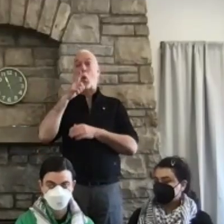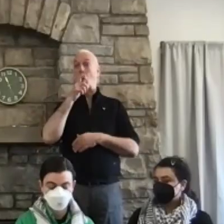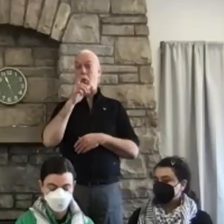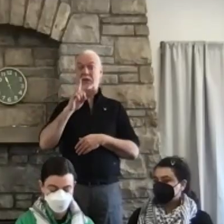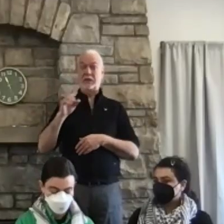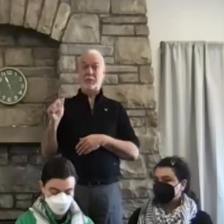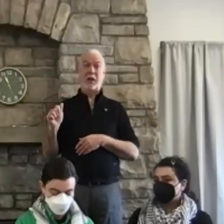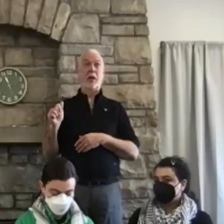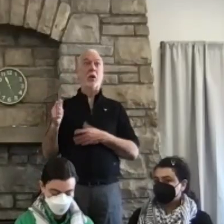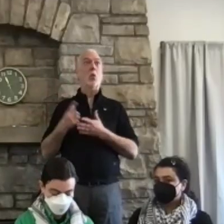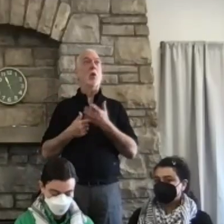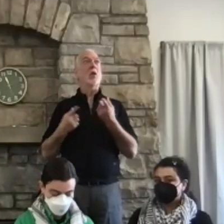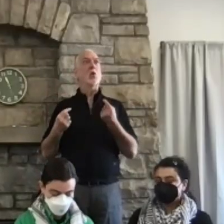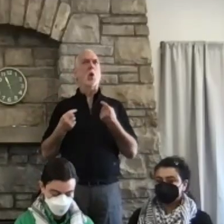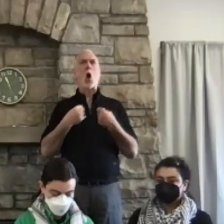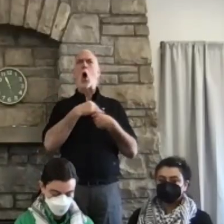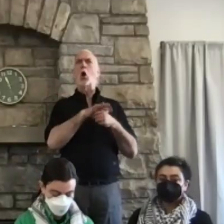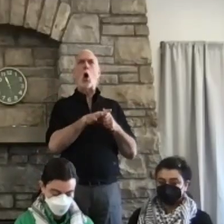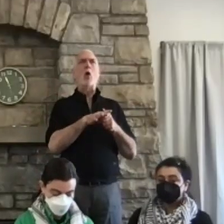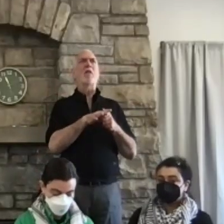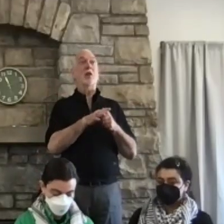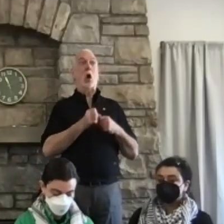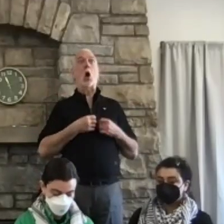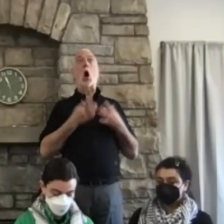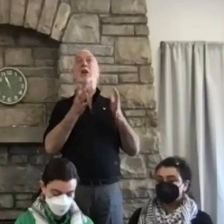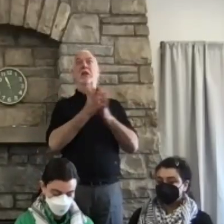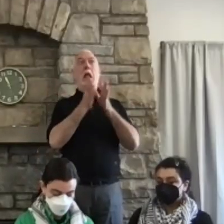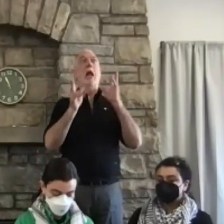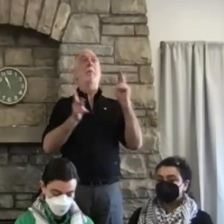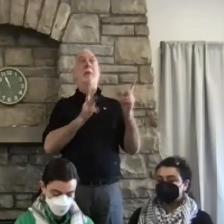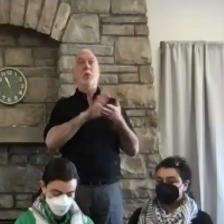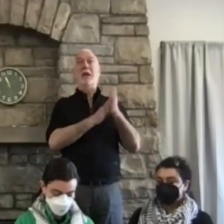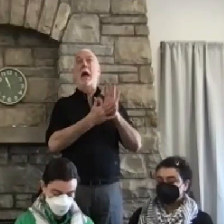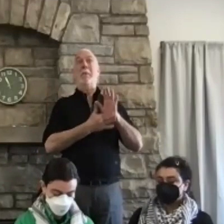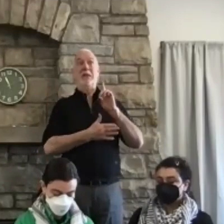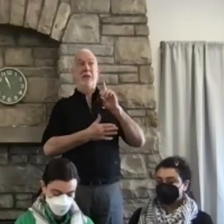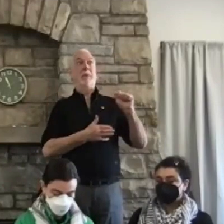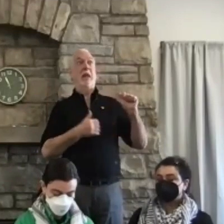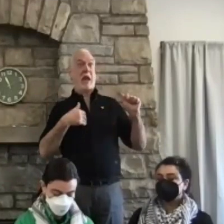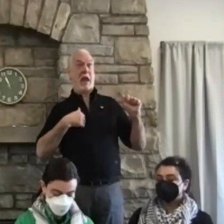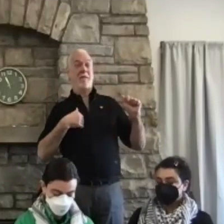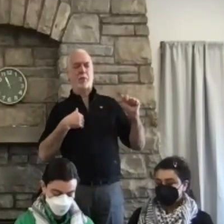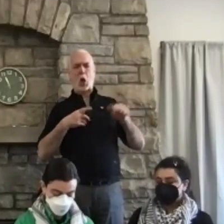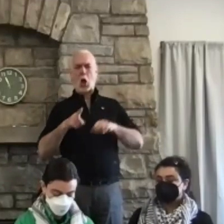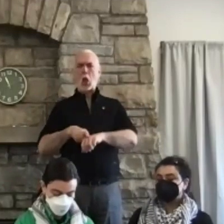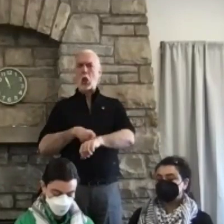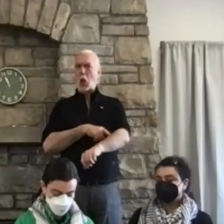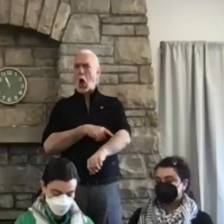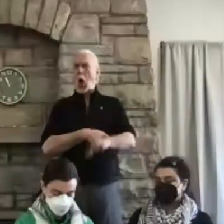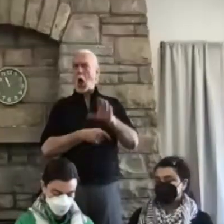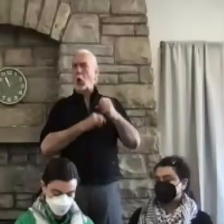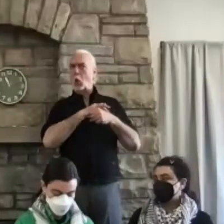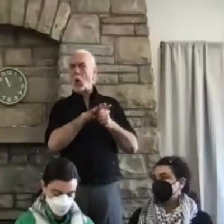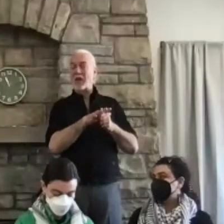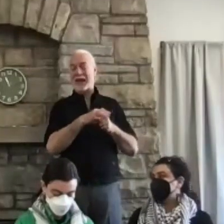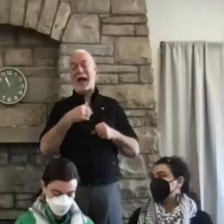disabled. There was, you know, COVID was a mass disabling event. If you think about long COVID, I mean, I am